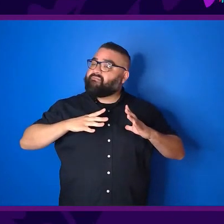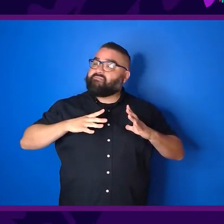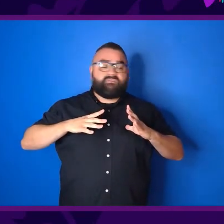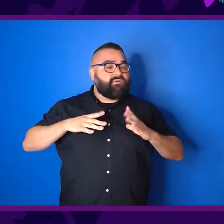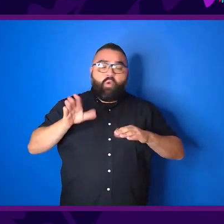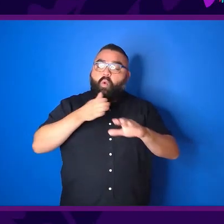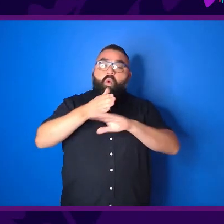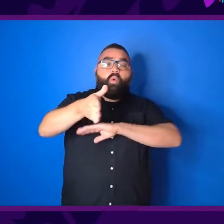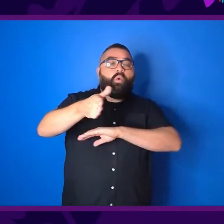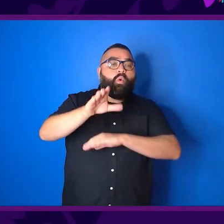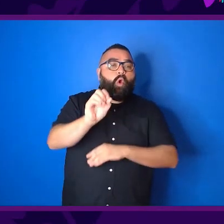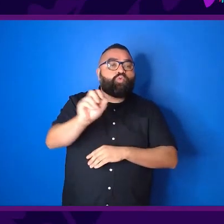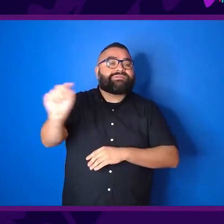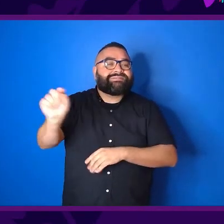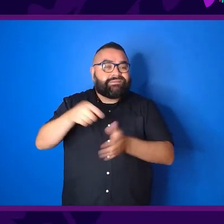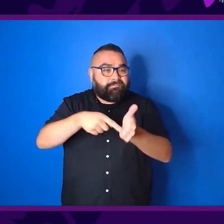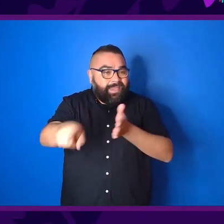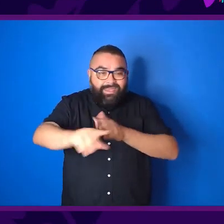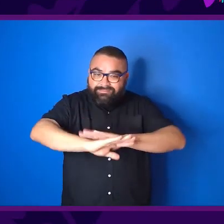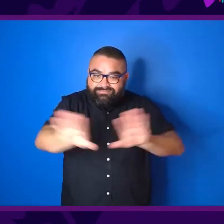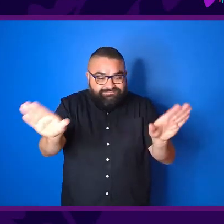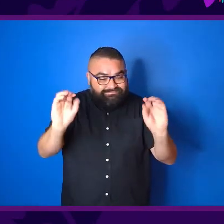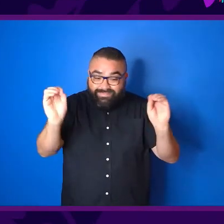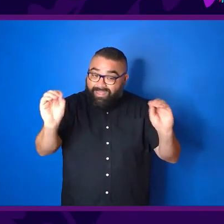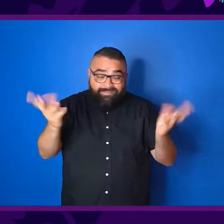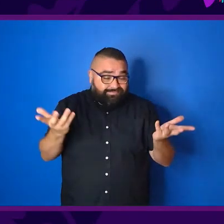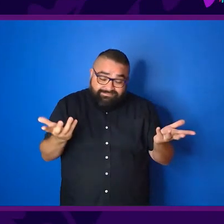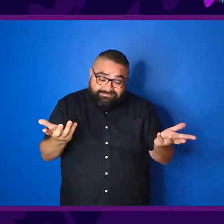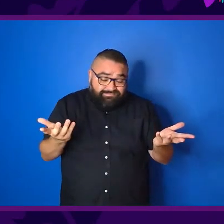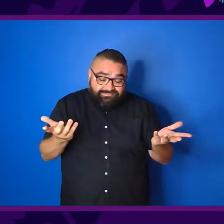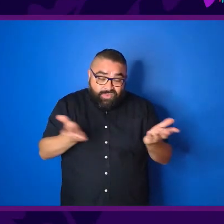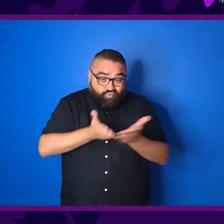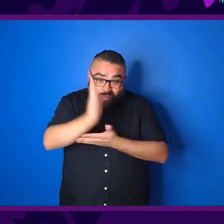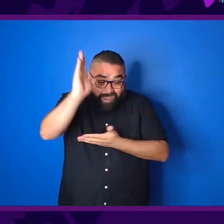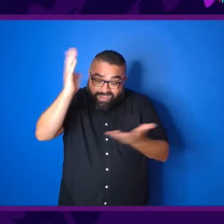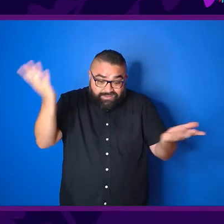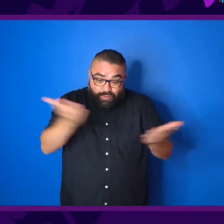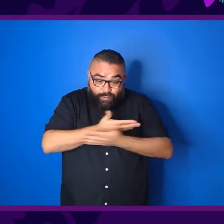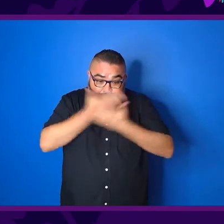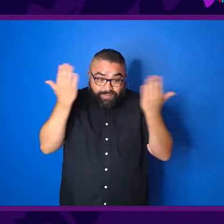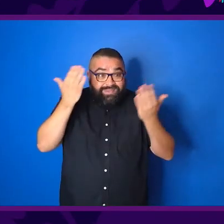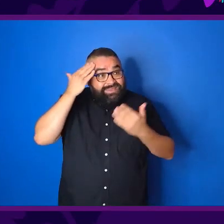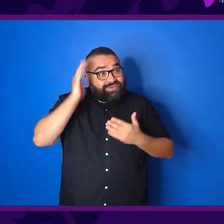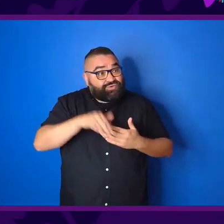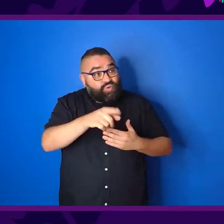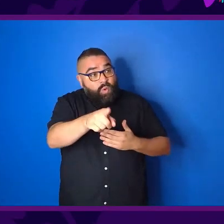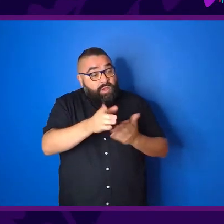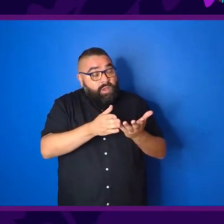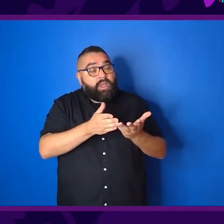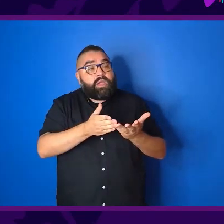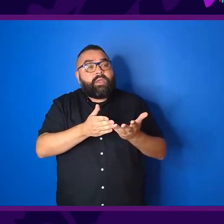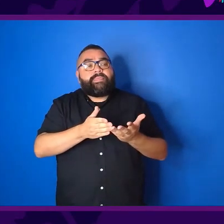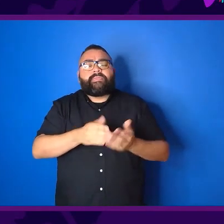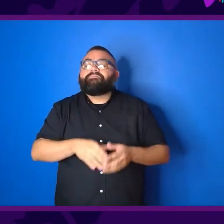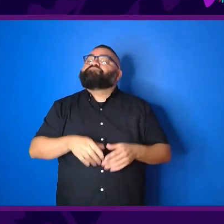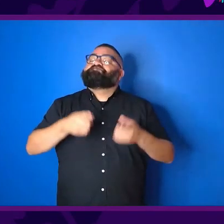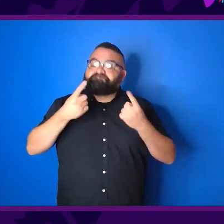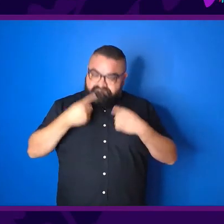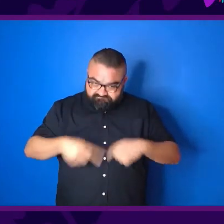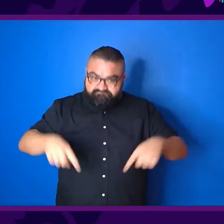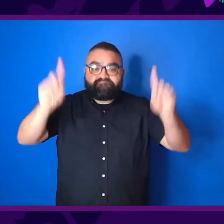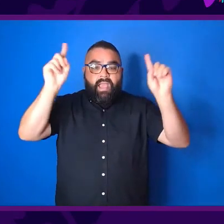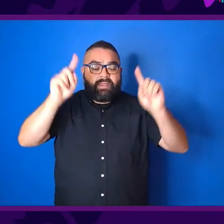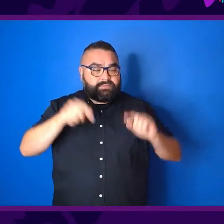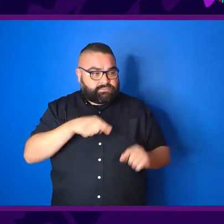a union, and no right to workers' comp. One of the farm workers we talked to